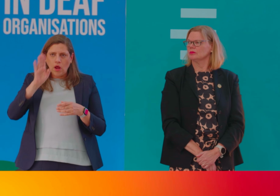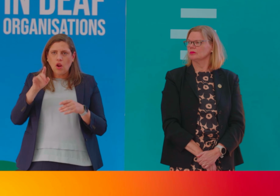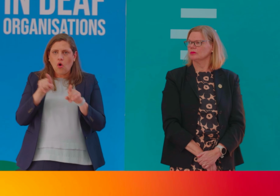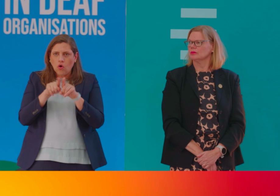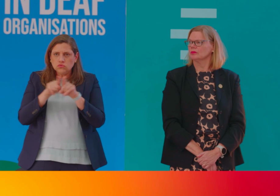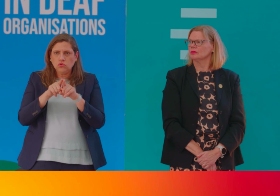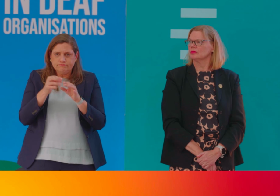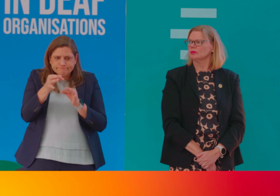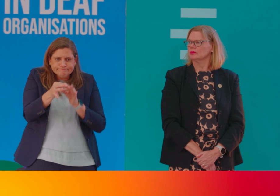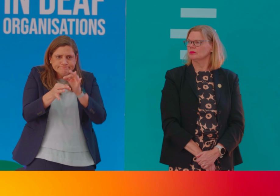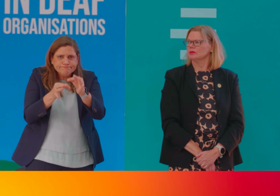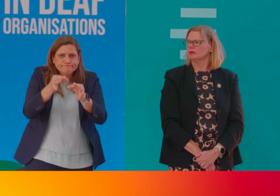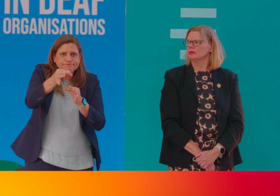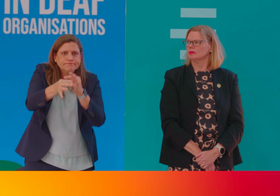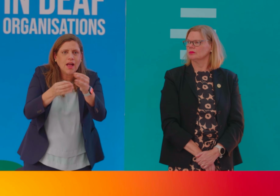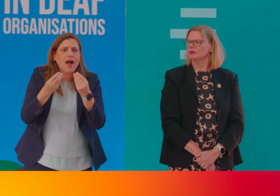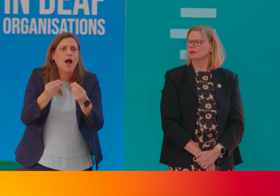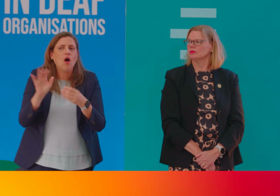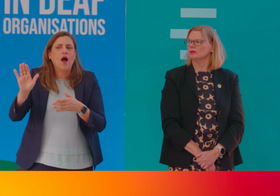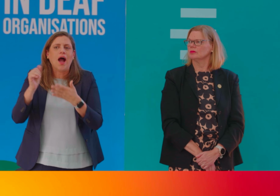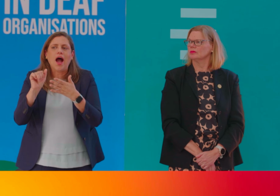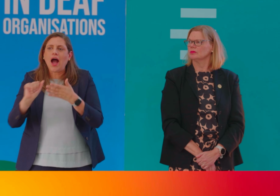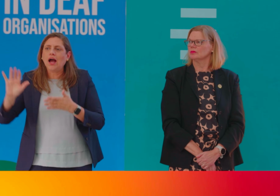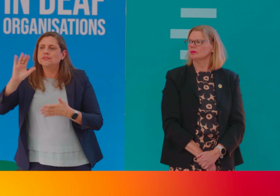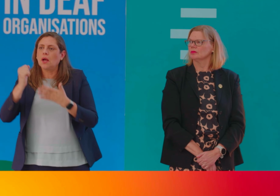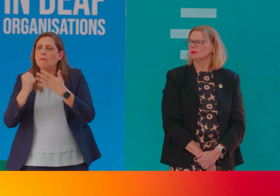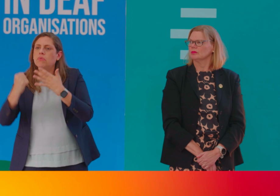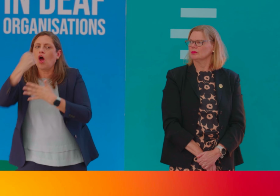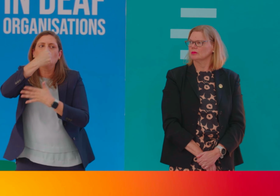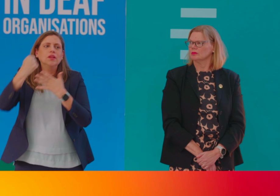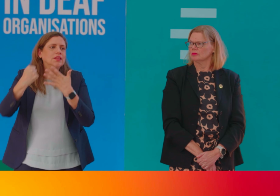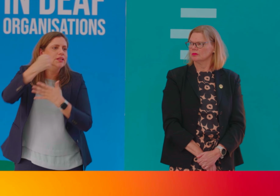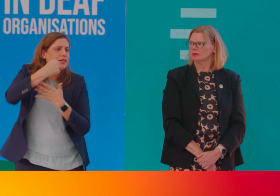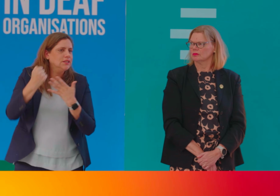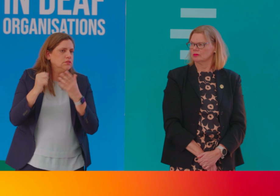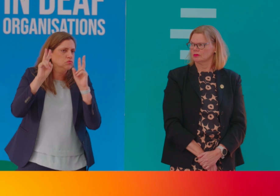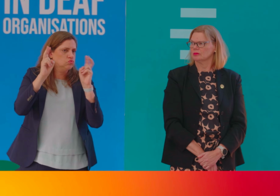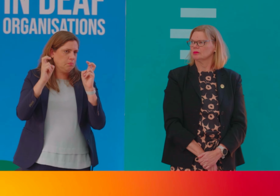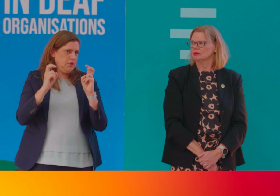focuses on strategic priority issues within the Asia